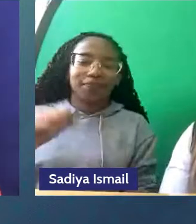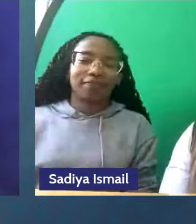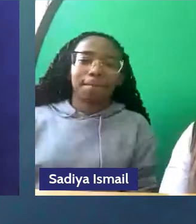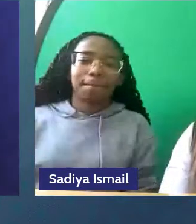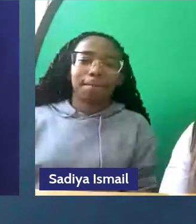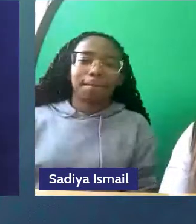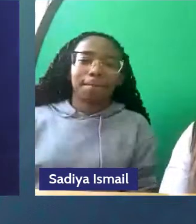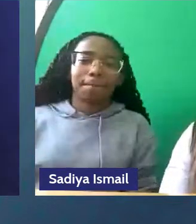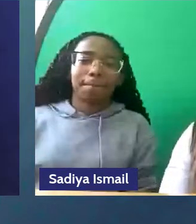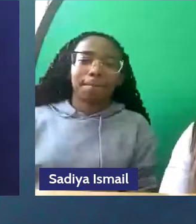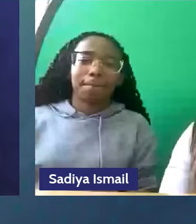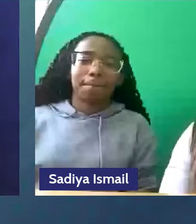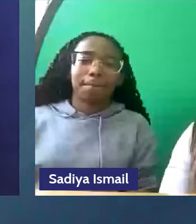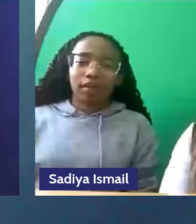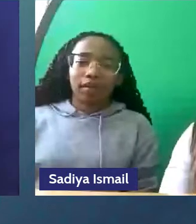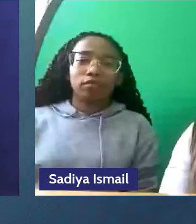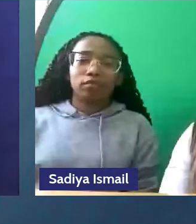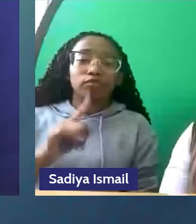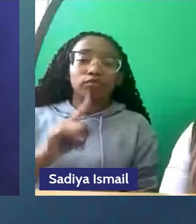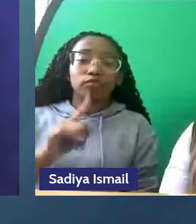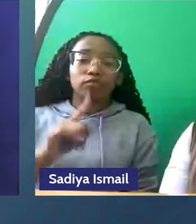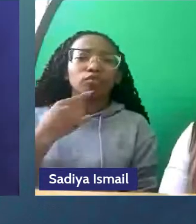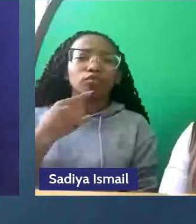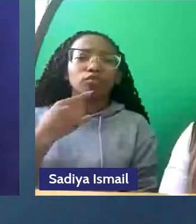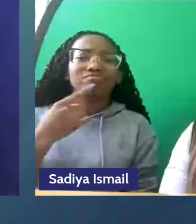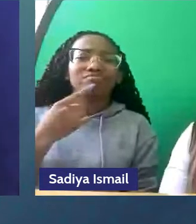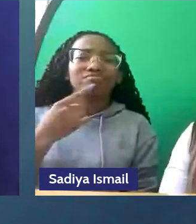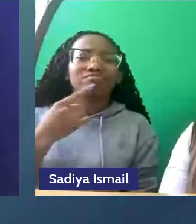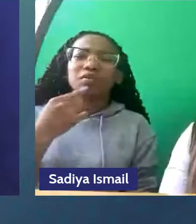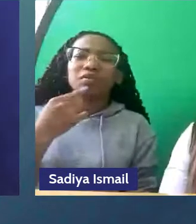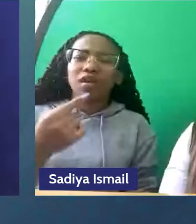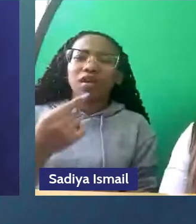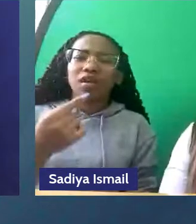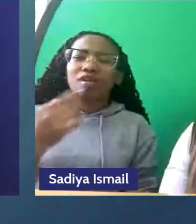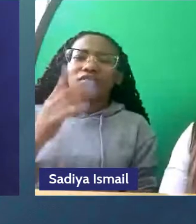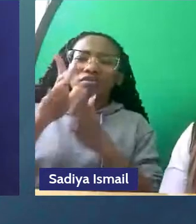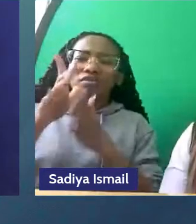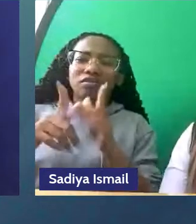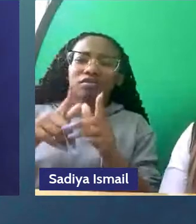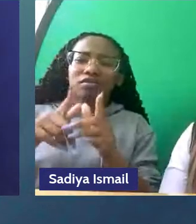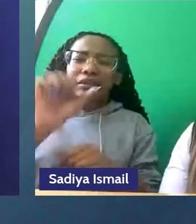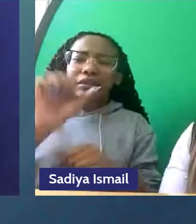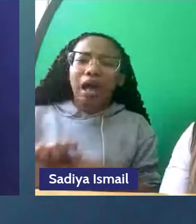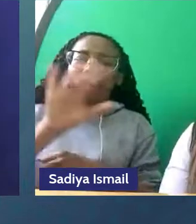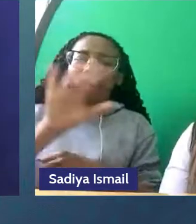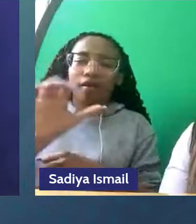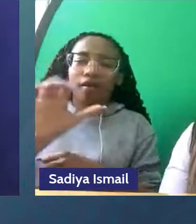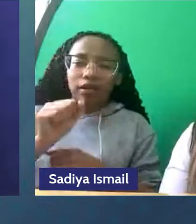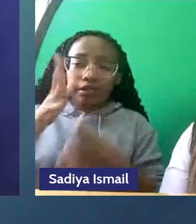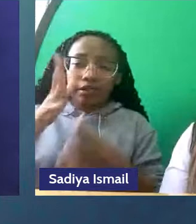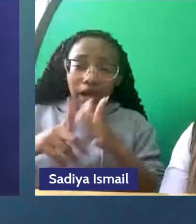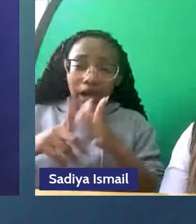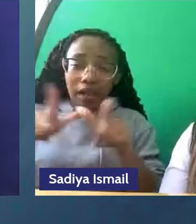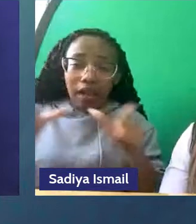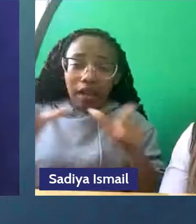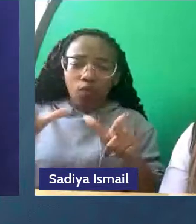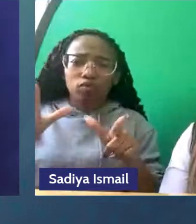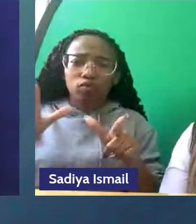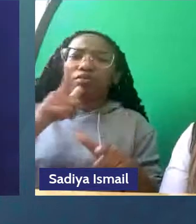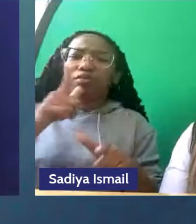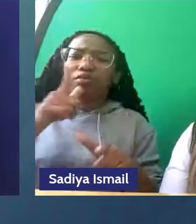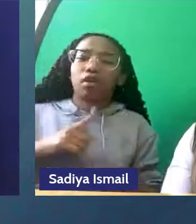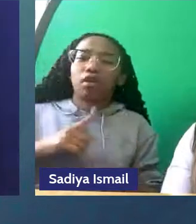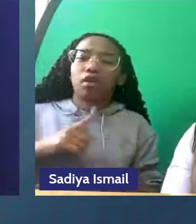keep referring to South African Sign Language. That is suggesting to me that sign language is